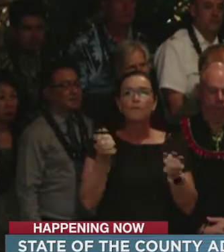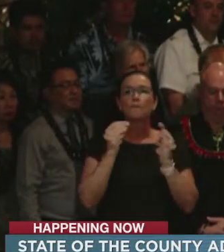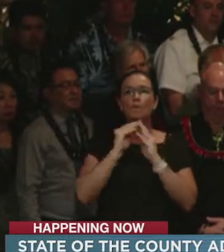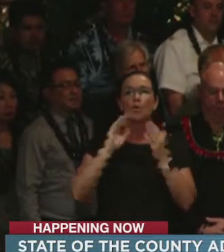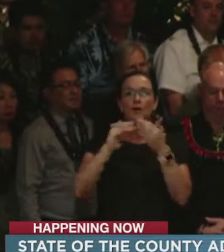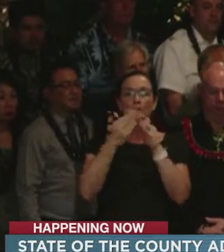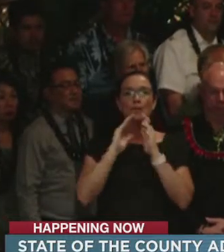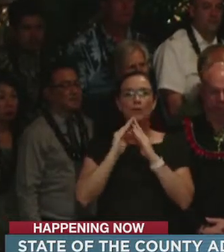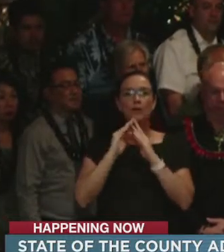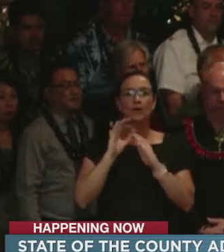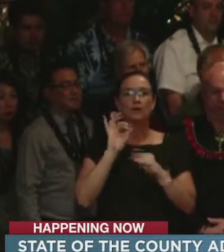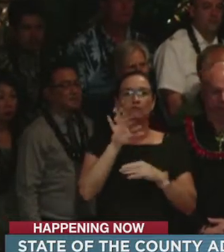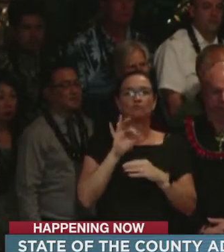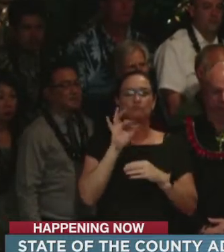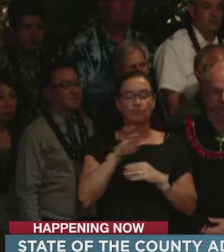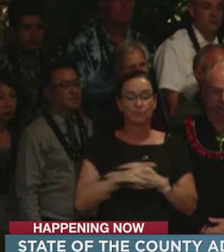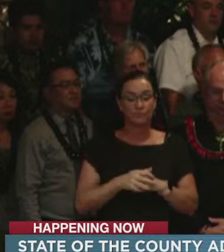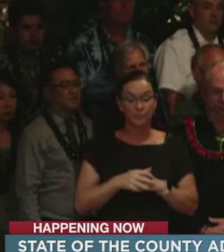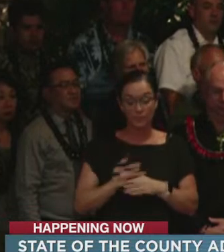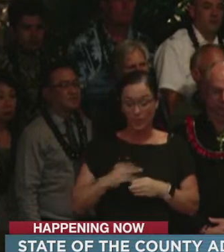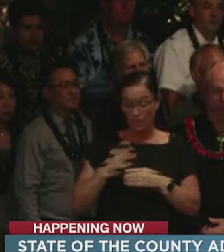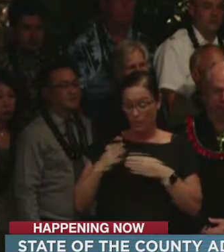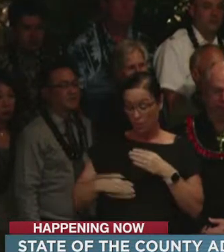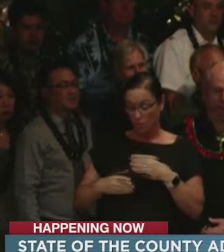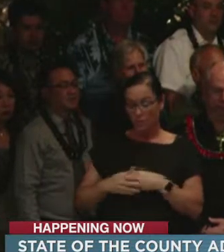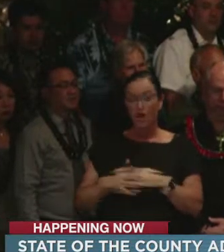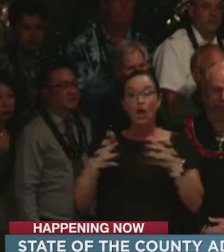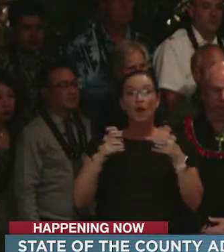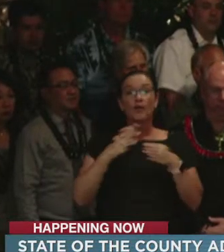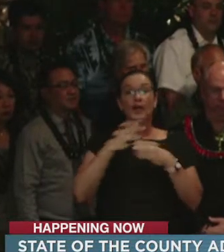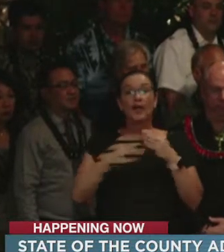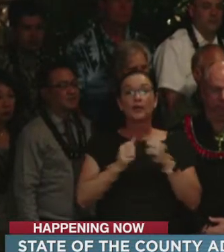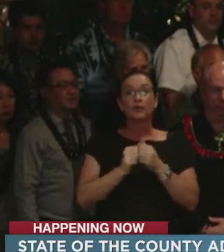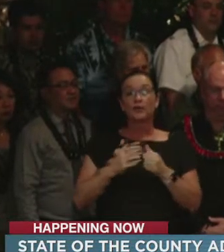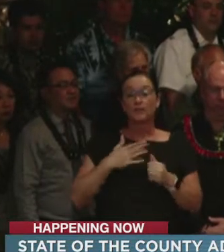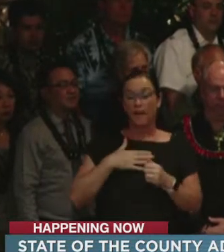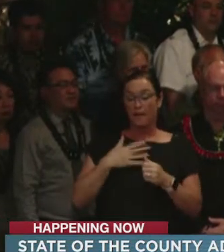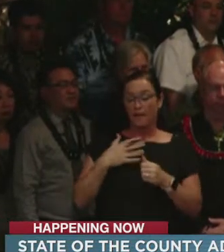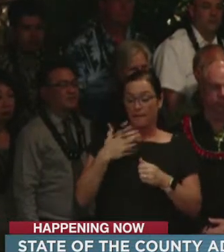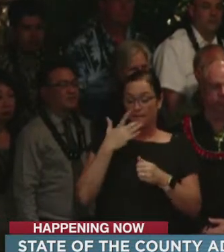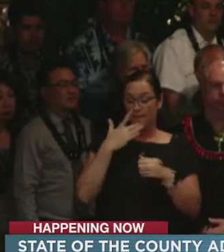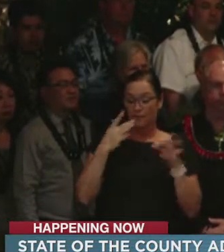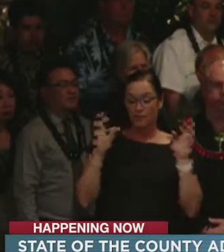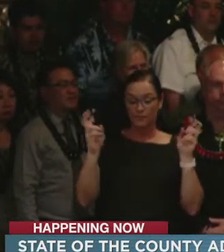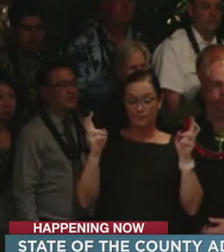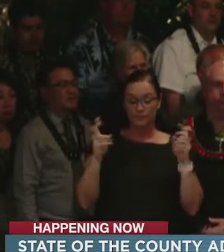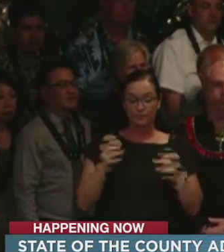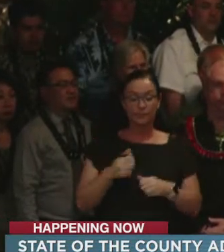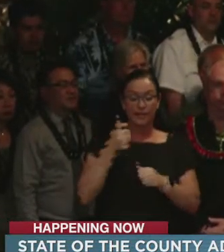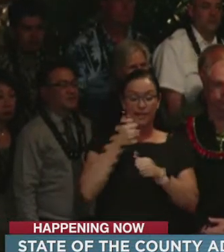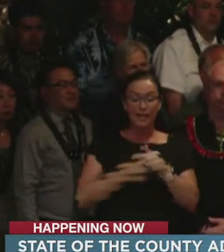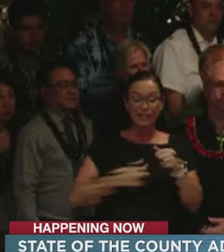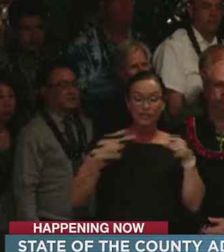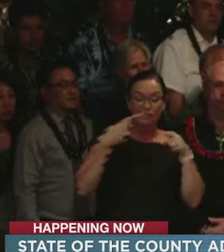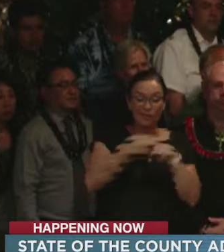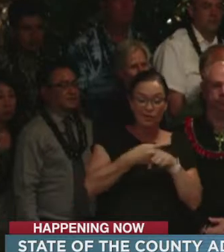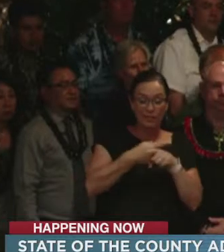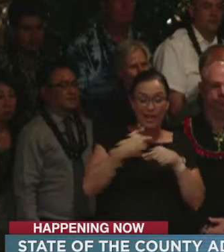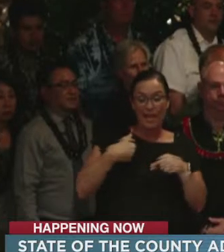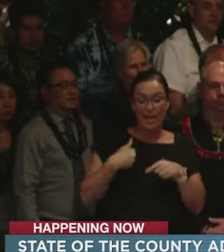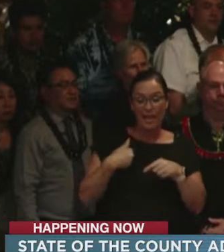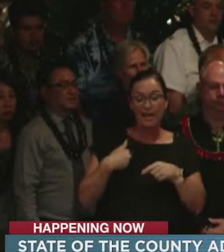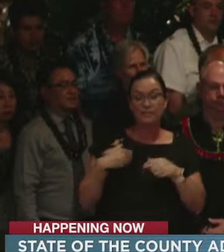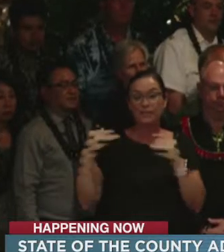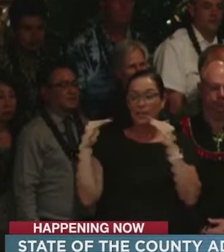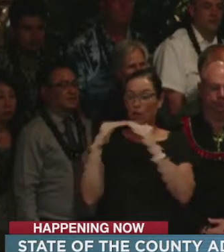input. In closing, I'd like to end with one of my favorite mantras. Every adversity comes with an equal or